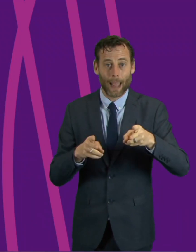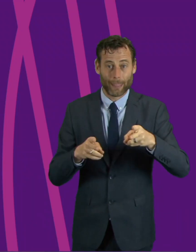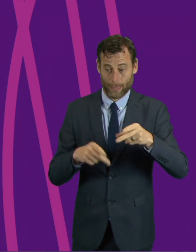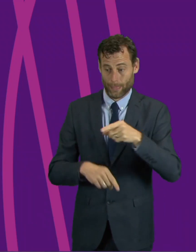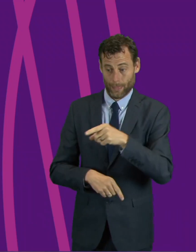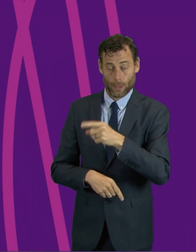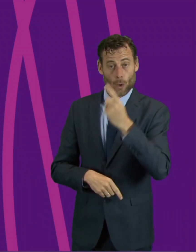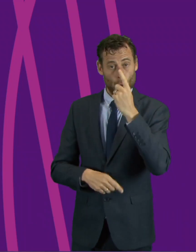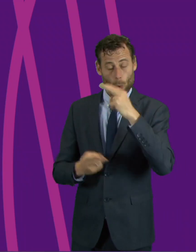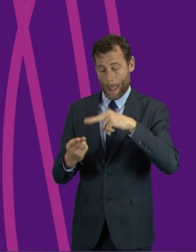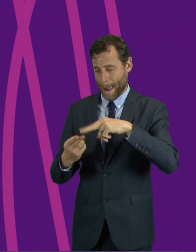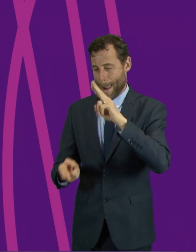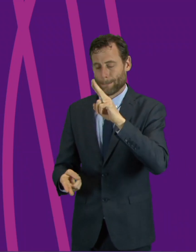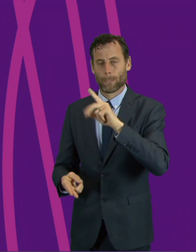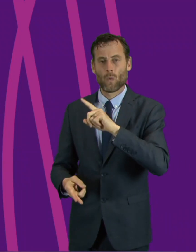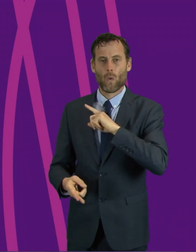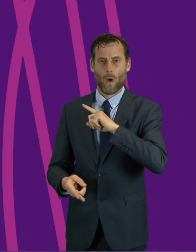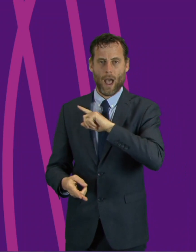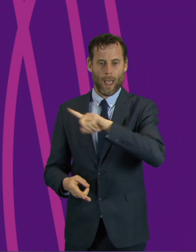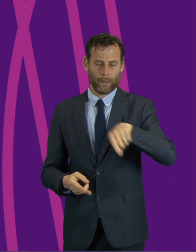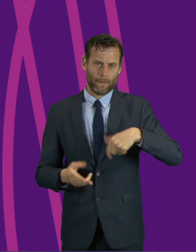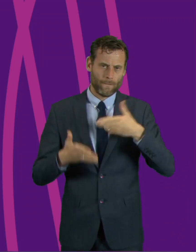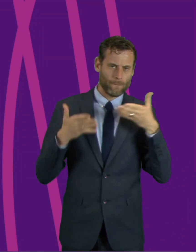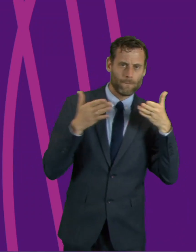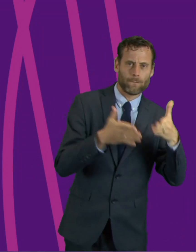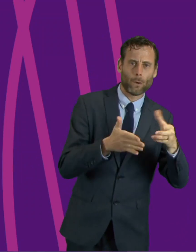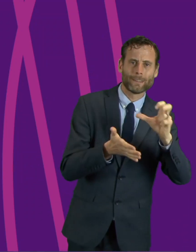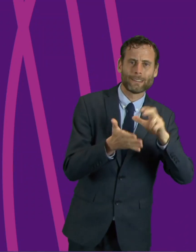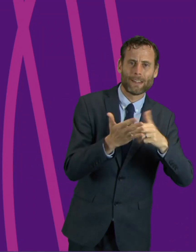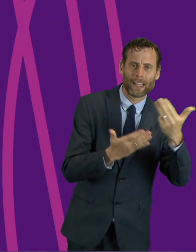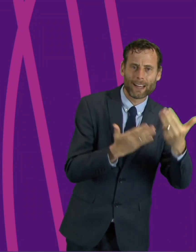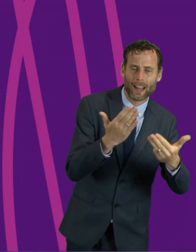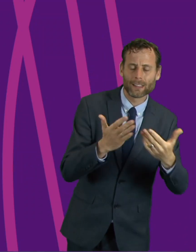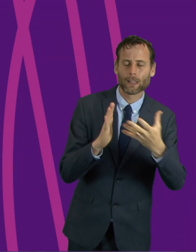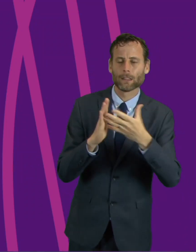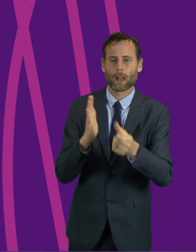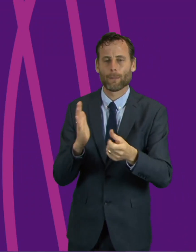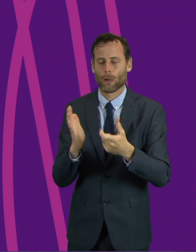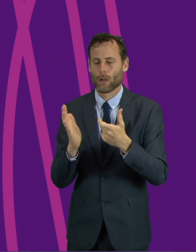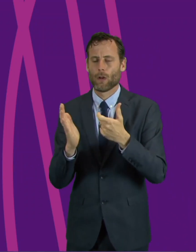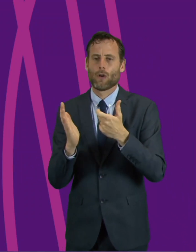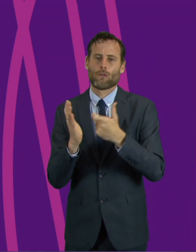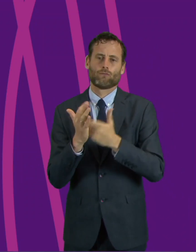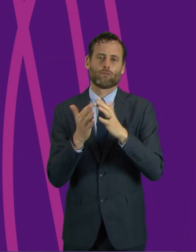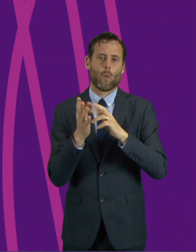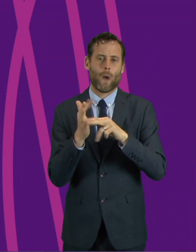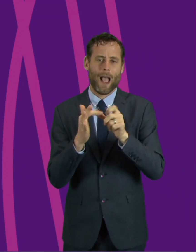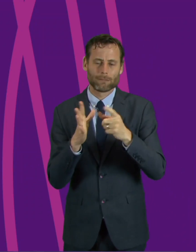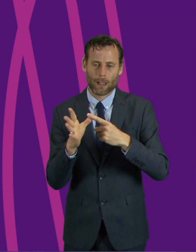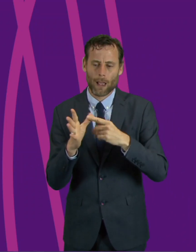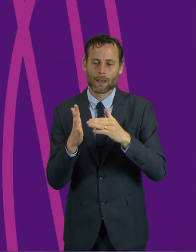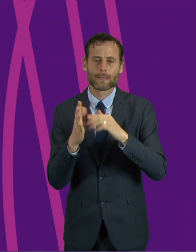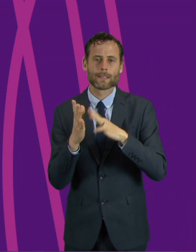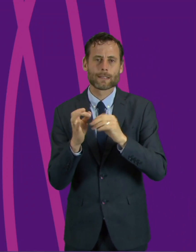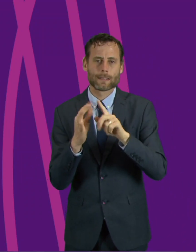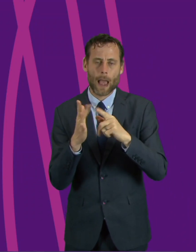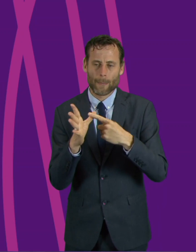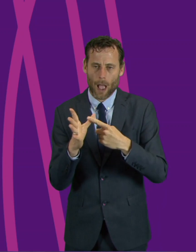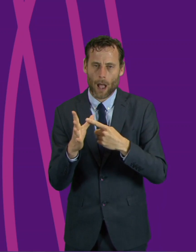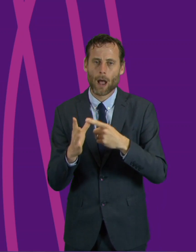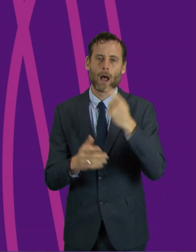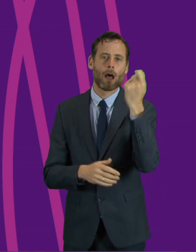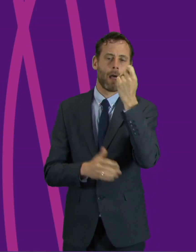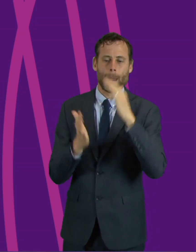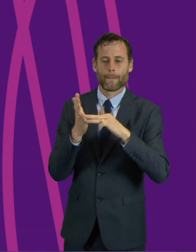COVID-19. And clearly that could affect some of our partner countries like Rwanda, Zambia and Malawi. Can the First Minister say anything about this,